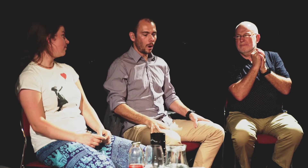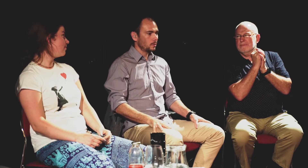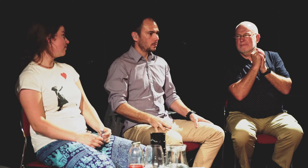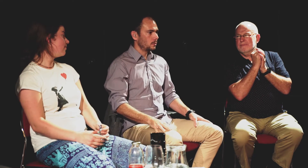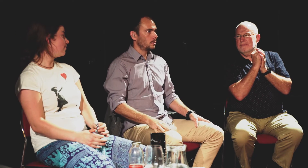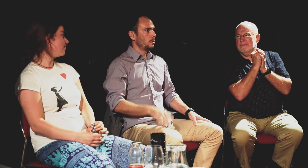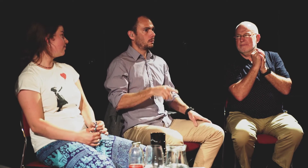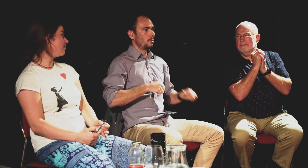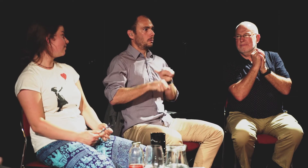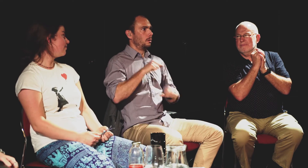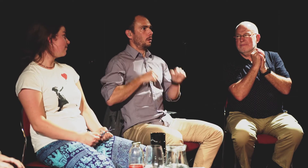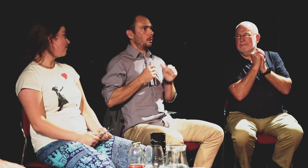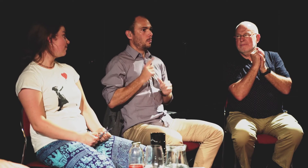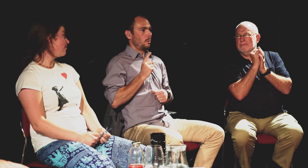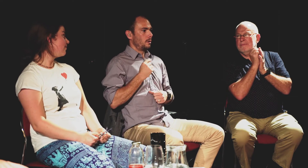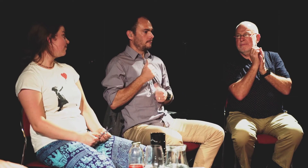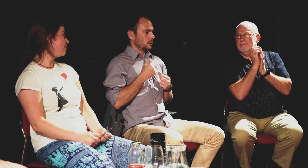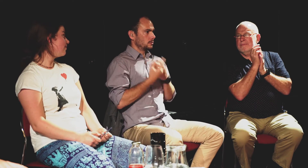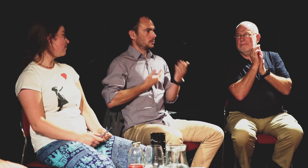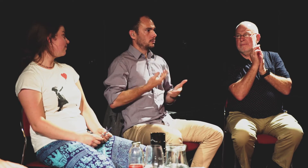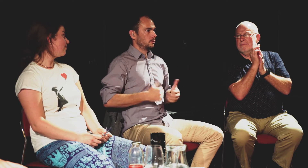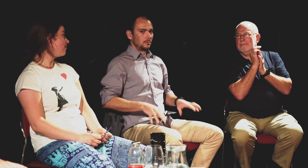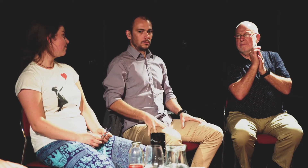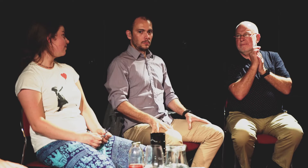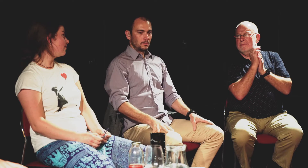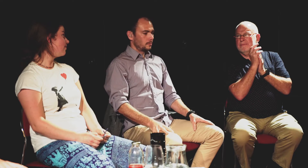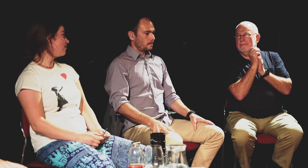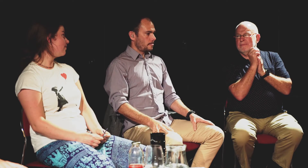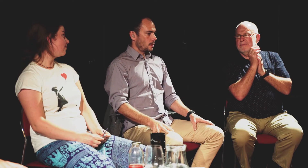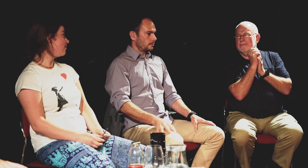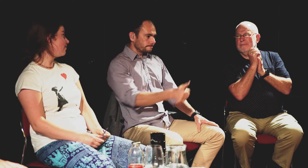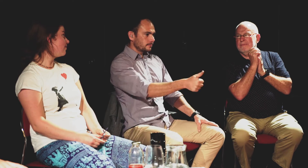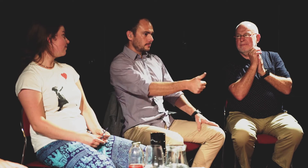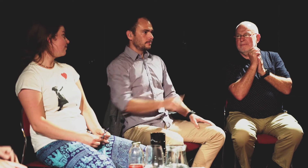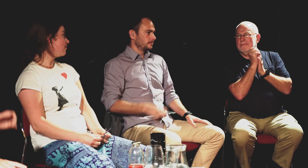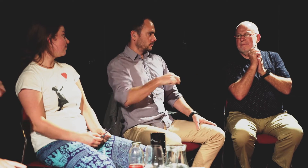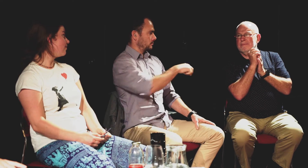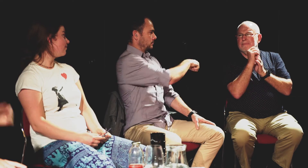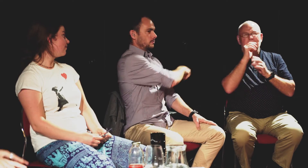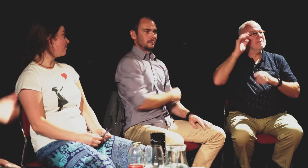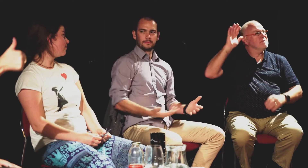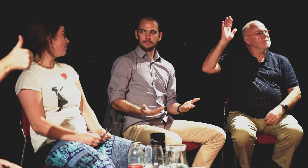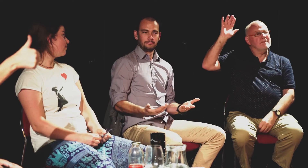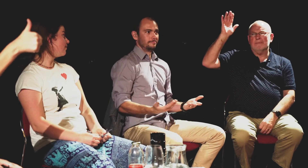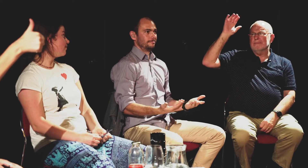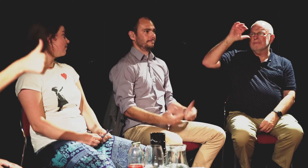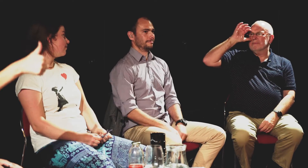my God, are you deaf? And they kind of back away and they're like, oh my God, what do I do? He's deaf. Oh, okay, thumbs up, walk away as fast as you